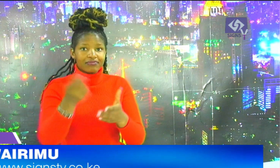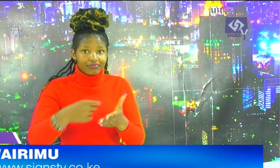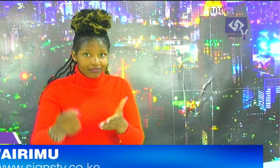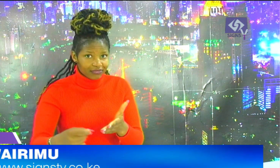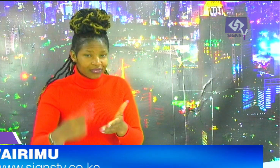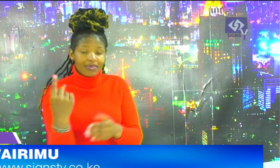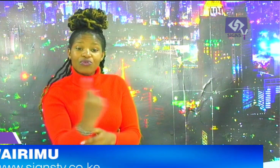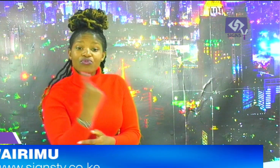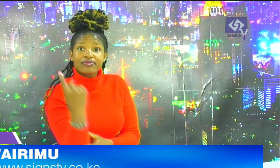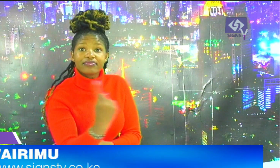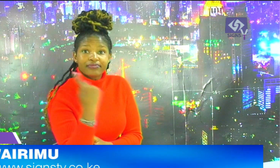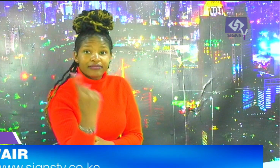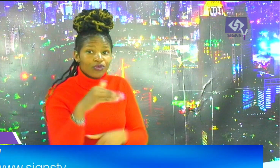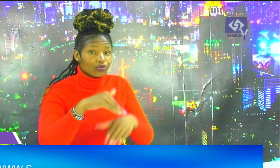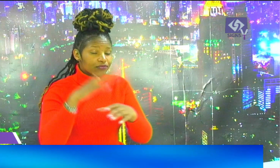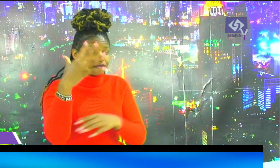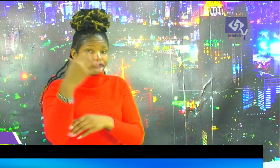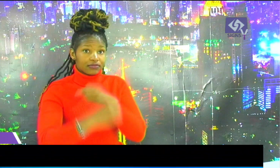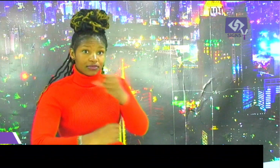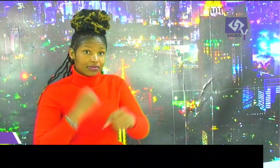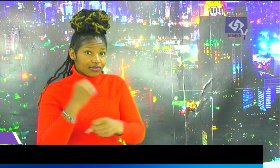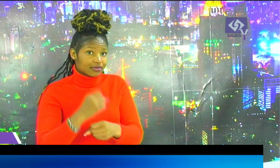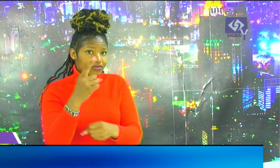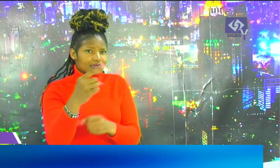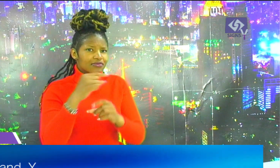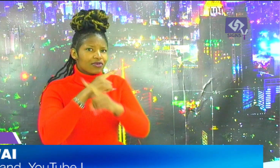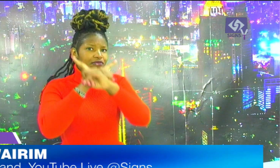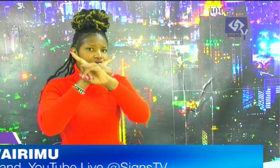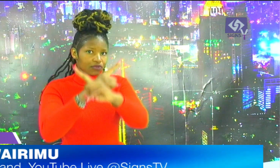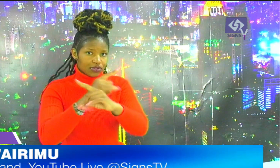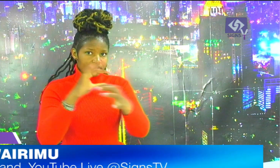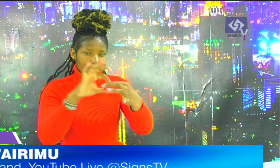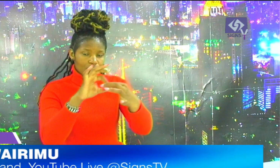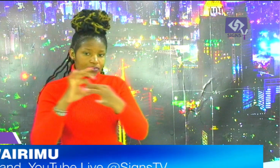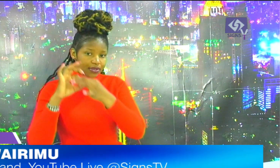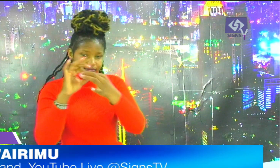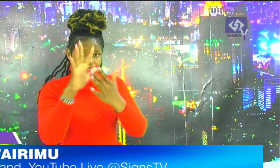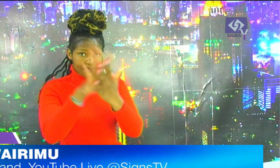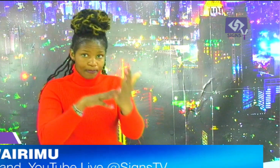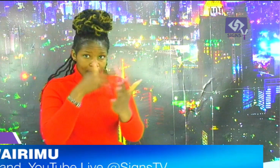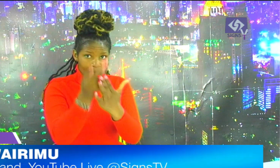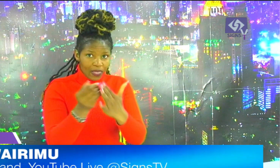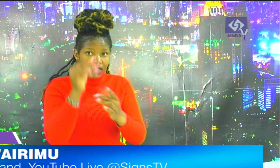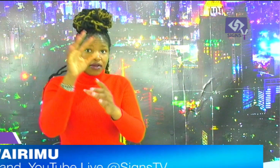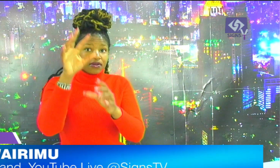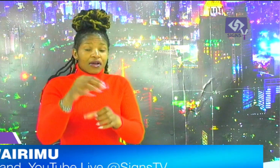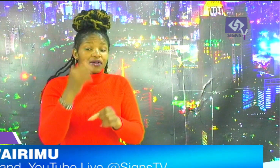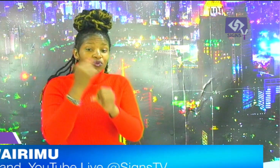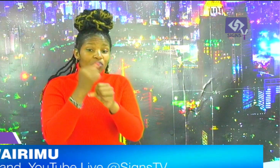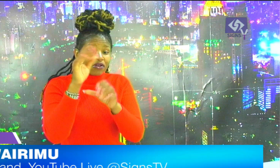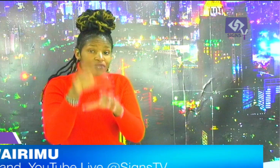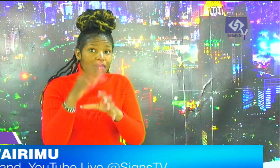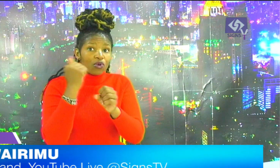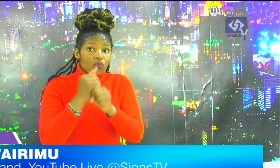The US and Kenya signed a 5-year defense cooperation framework during